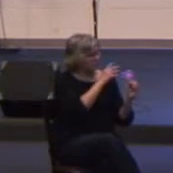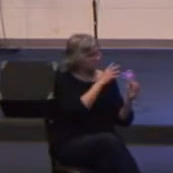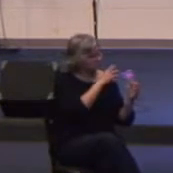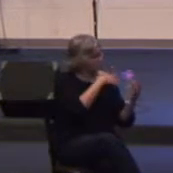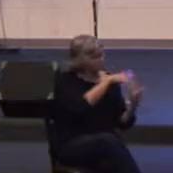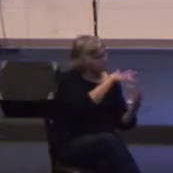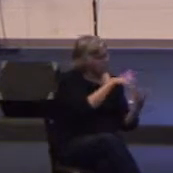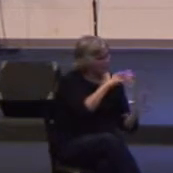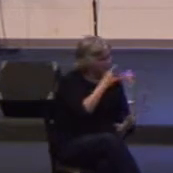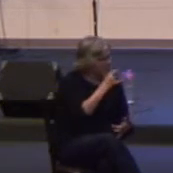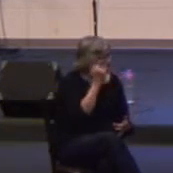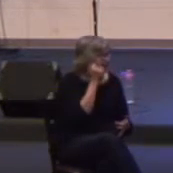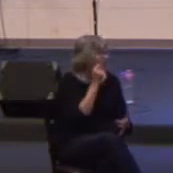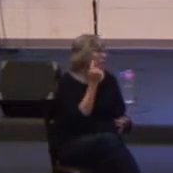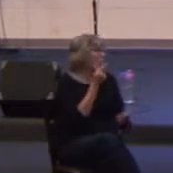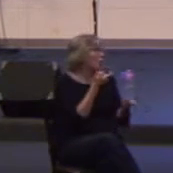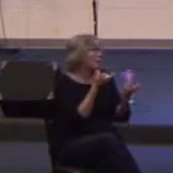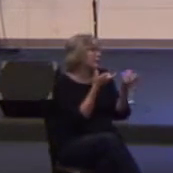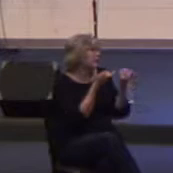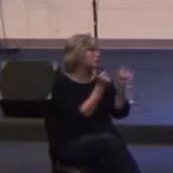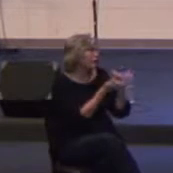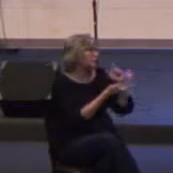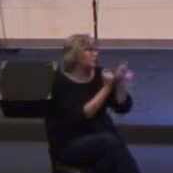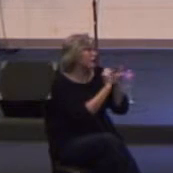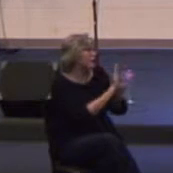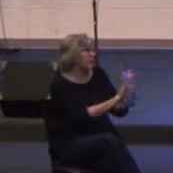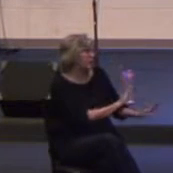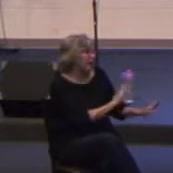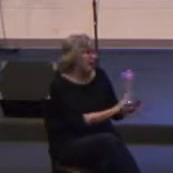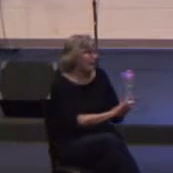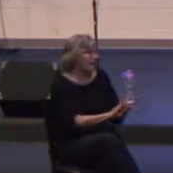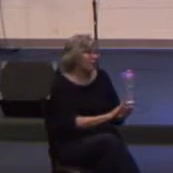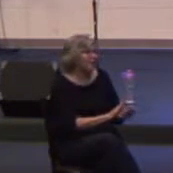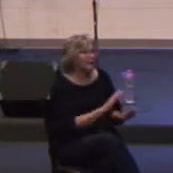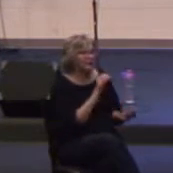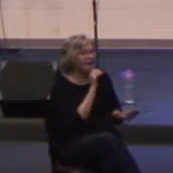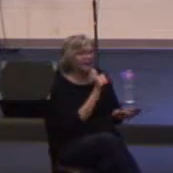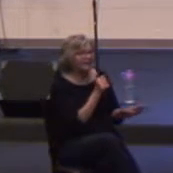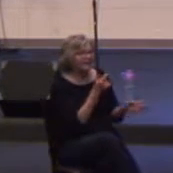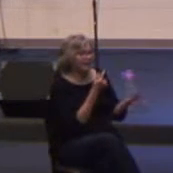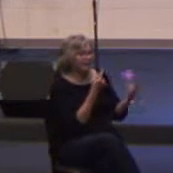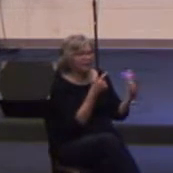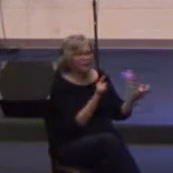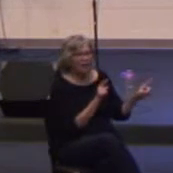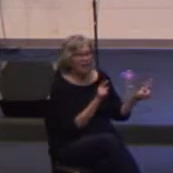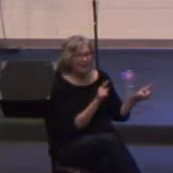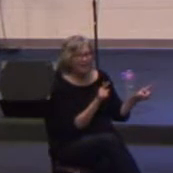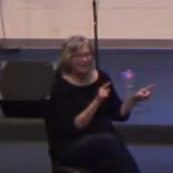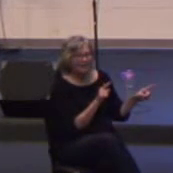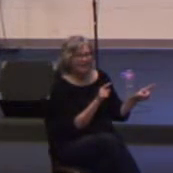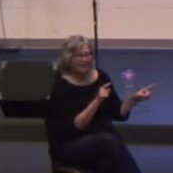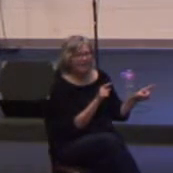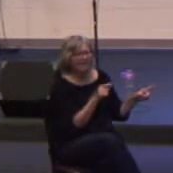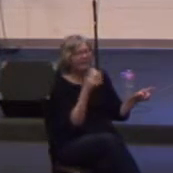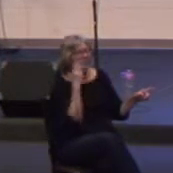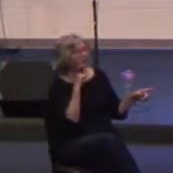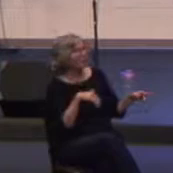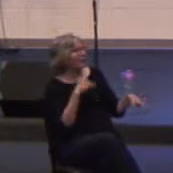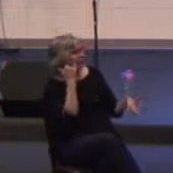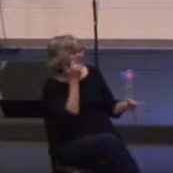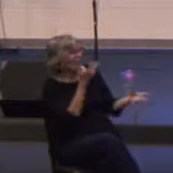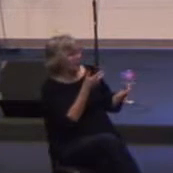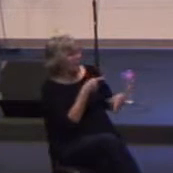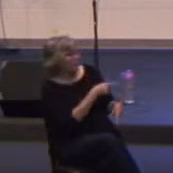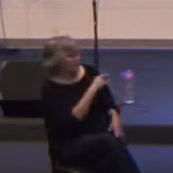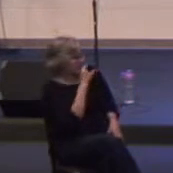try to change their behavior, is try to change their actions, it's just not going to stick long. We know it when we look at kids. If I want